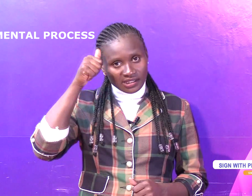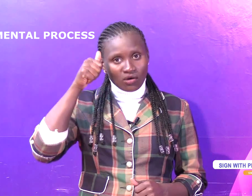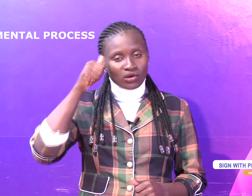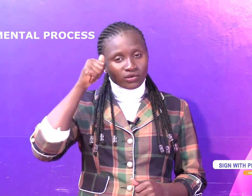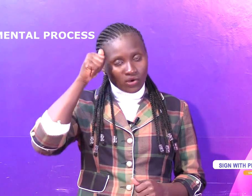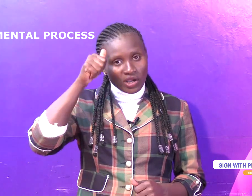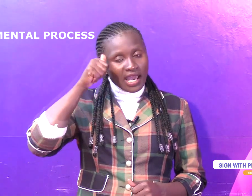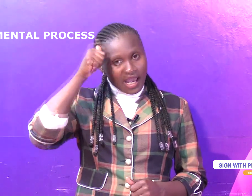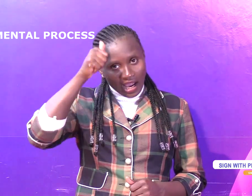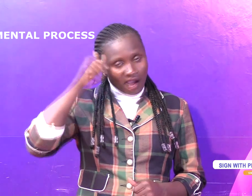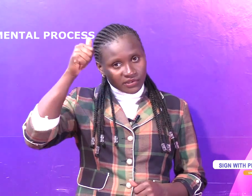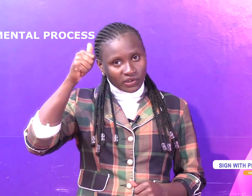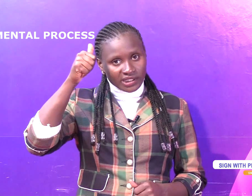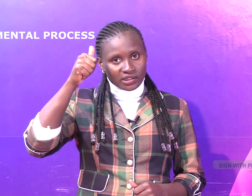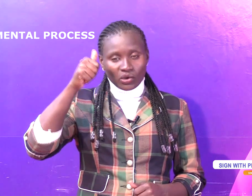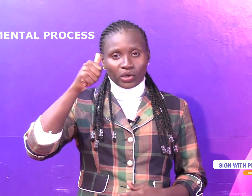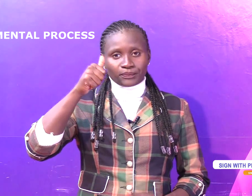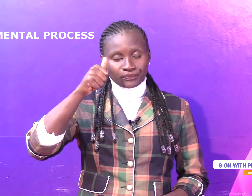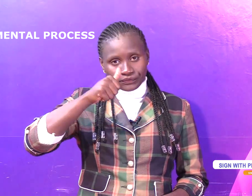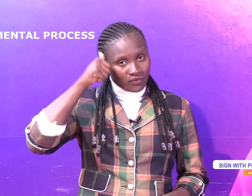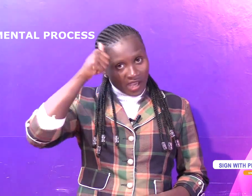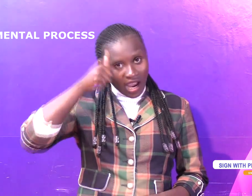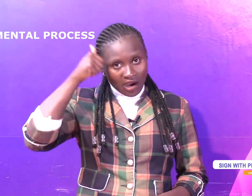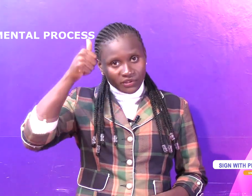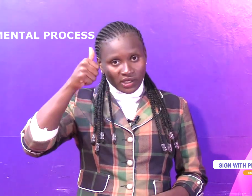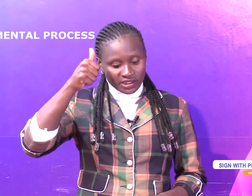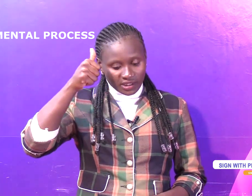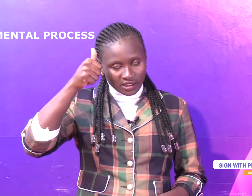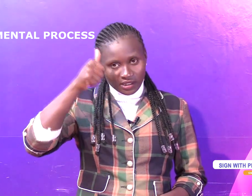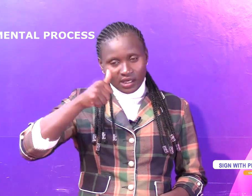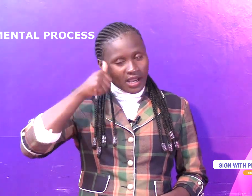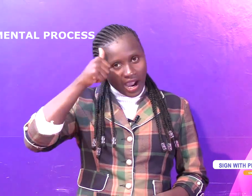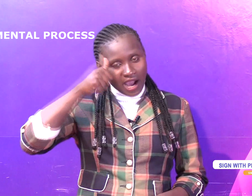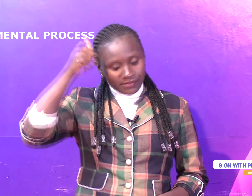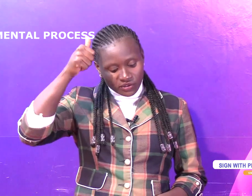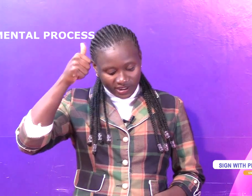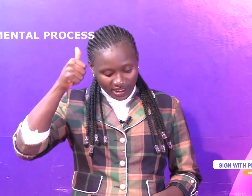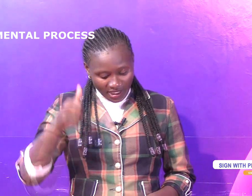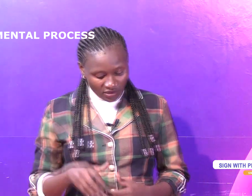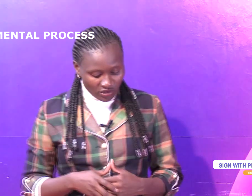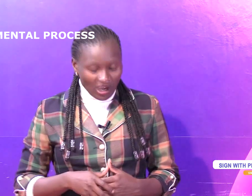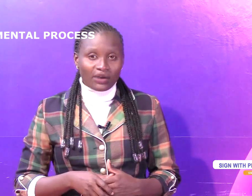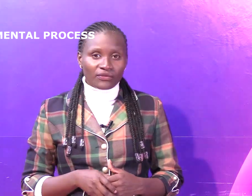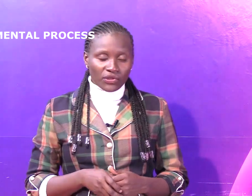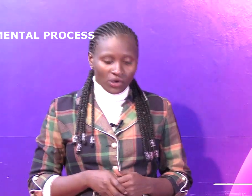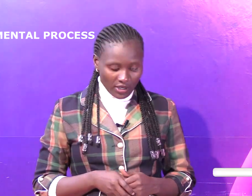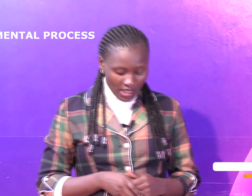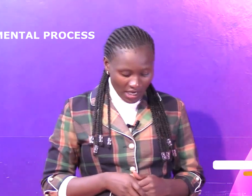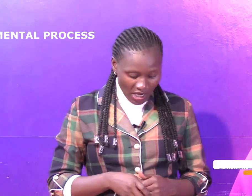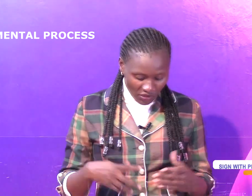So abstract. So abstract, abstract. And then also have theory. How do we